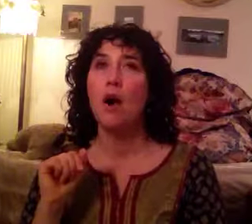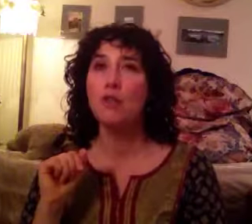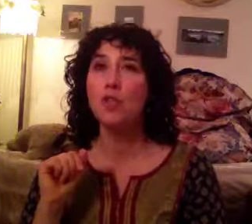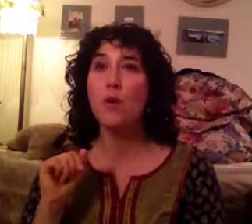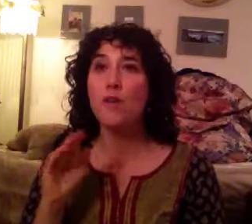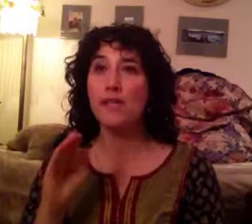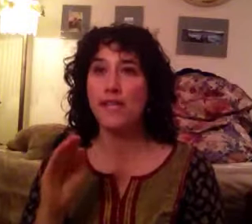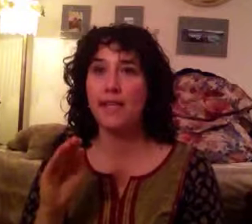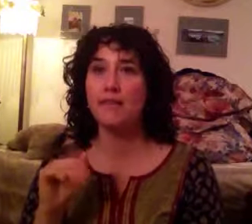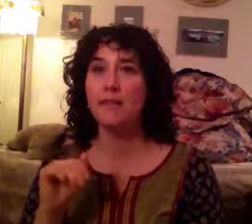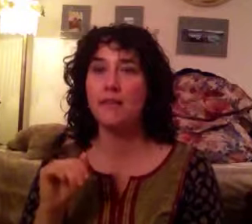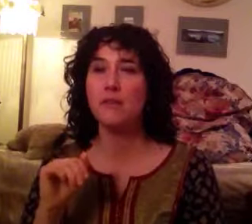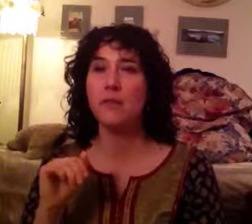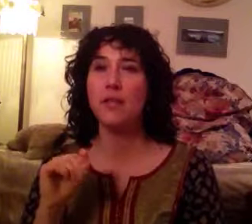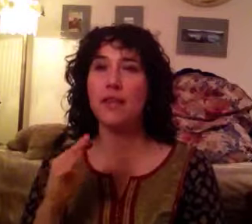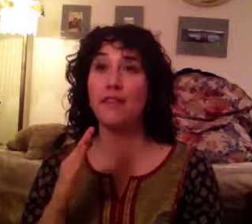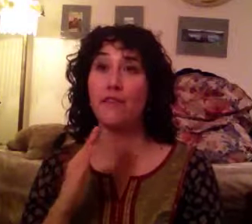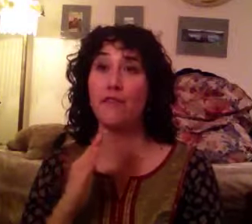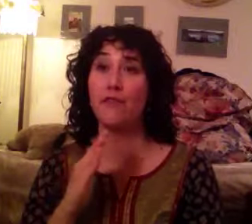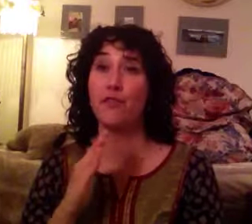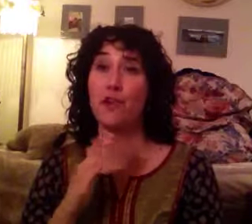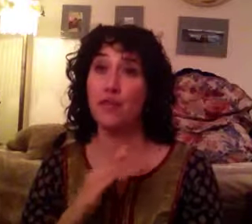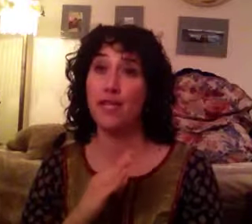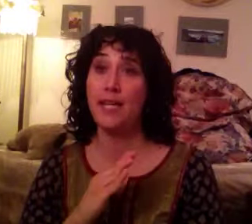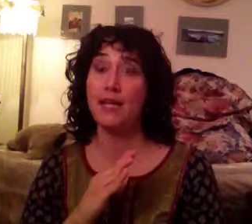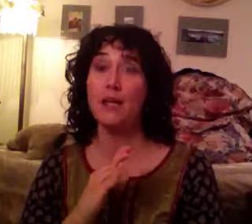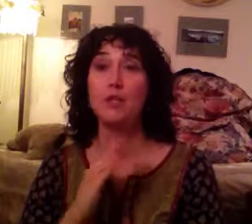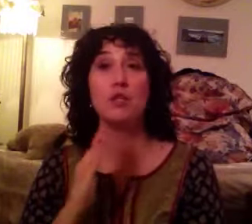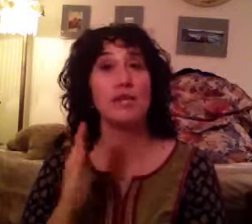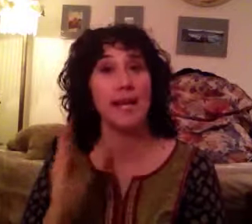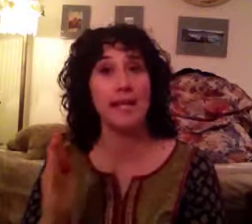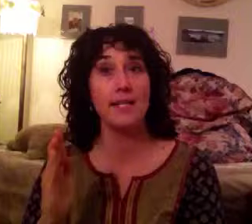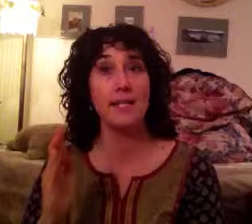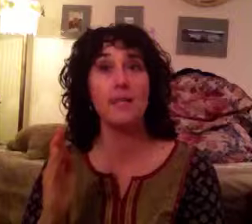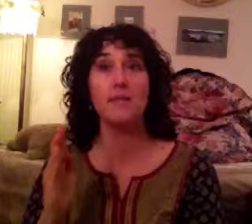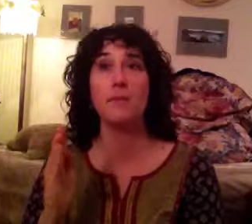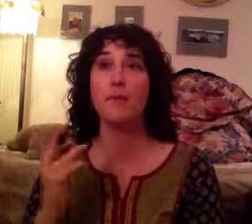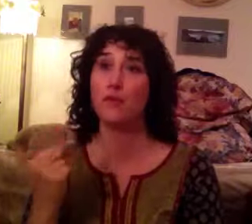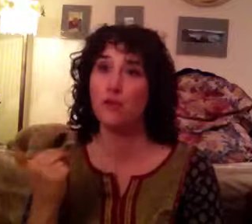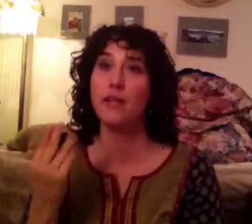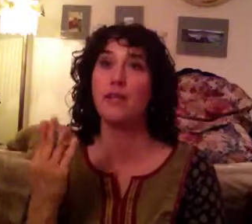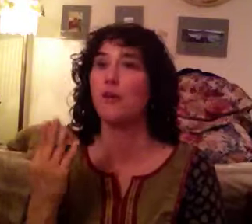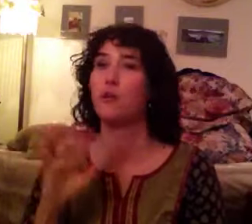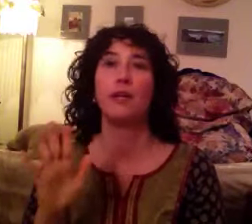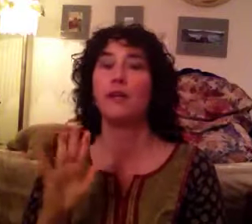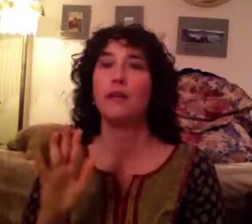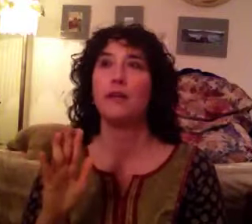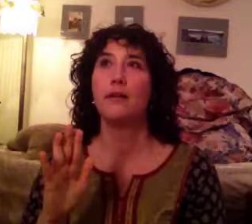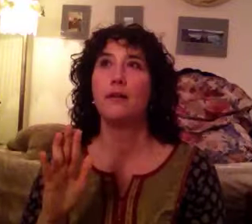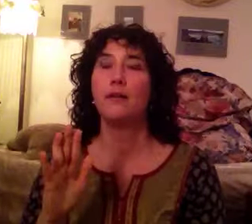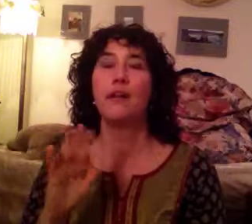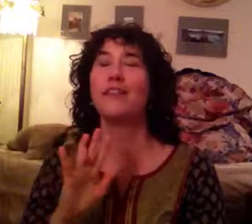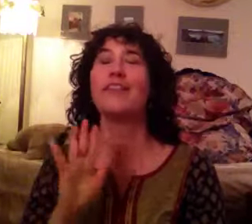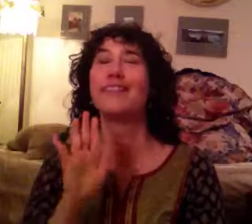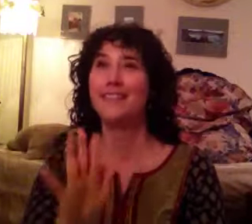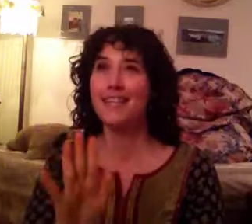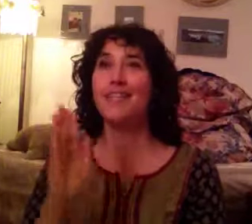Also on the teens, especially like the 13 to the 19, remember 13, or the 16 to